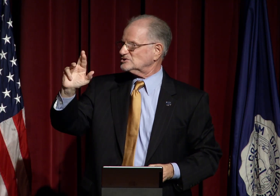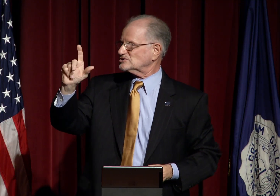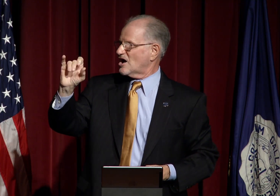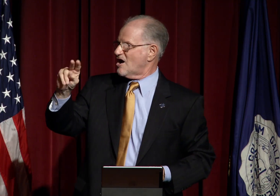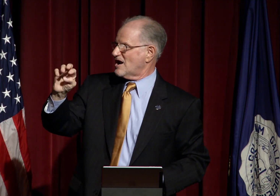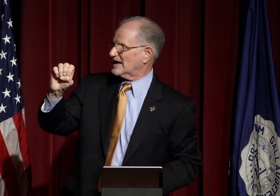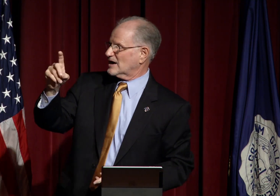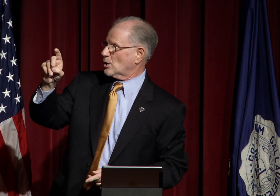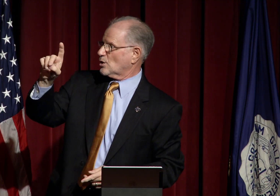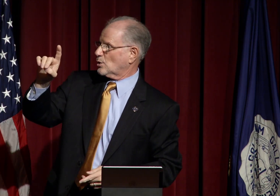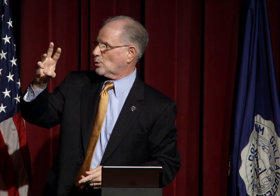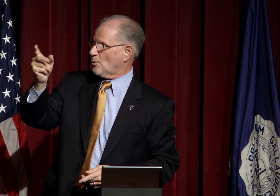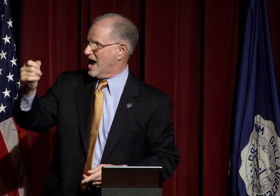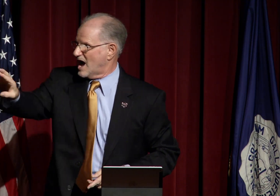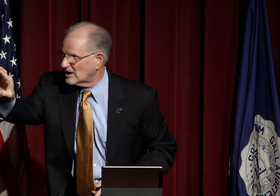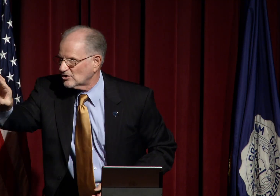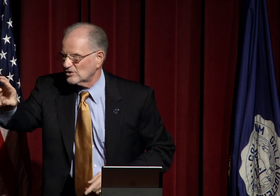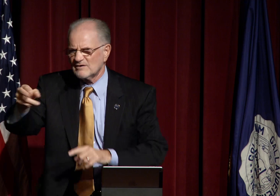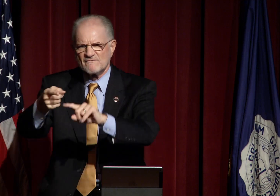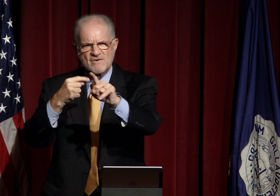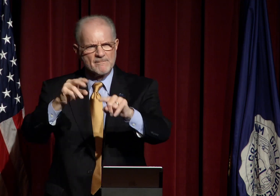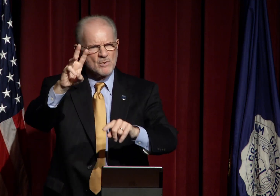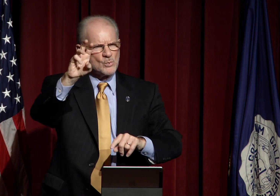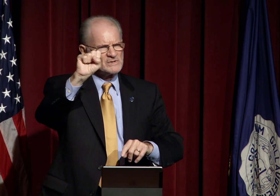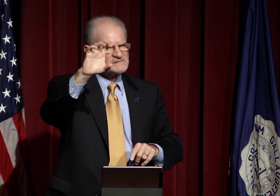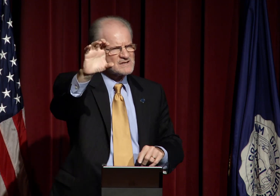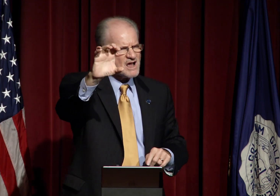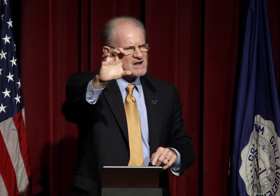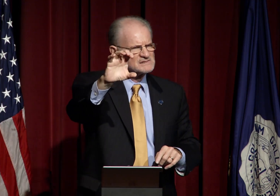The first of those is Dr. Charlene Dwyer,